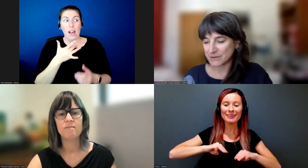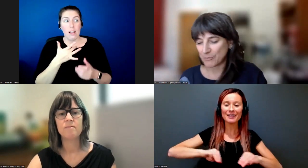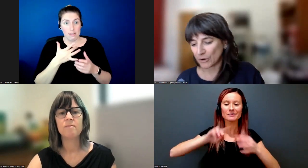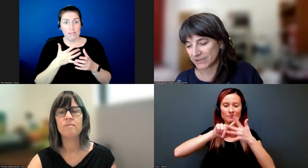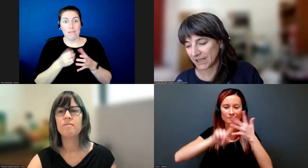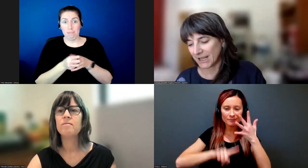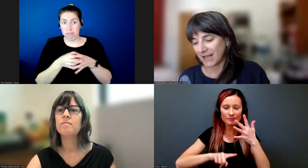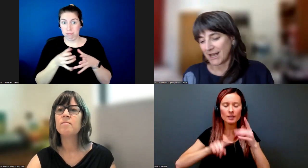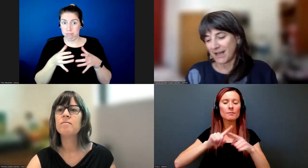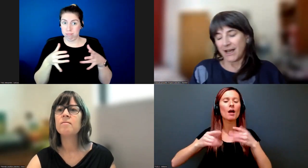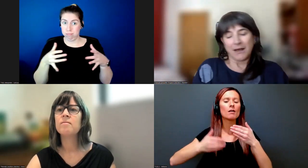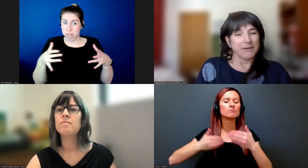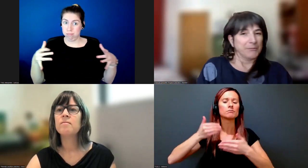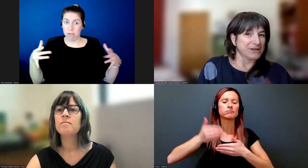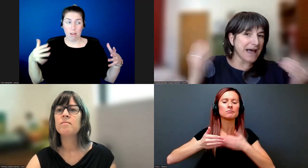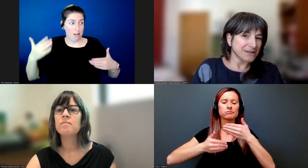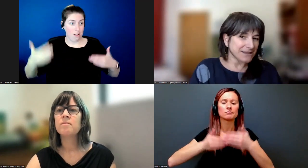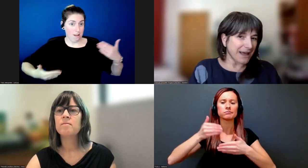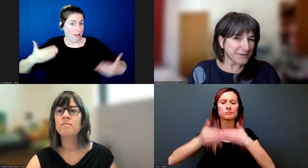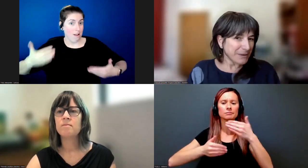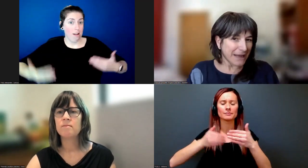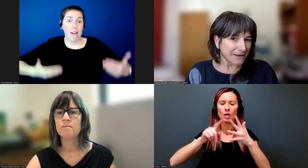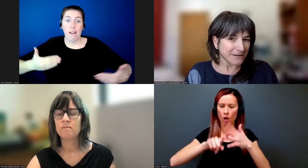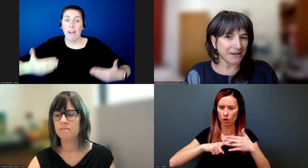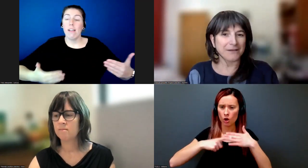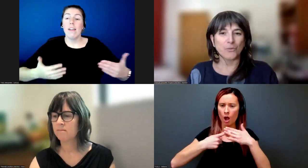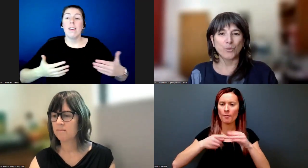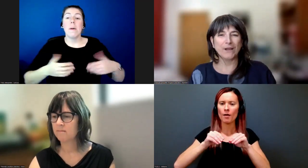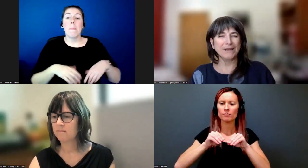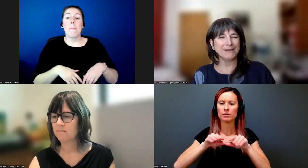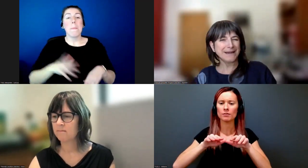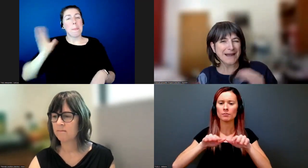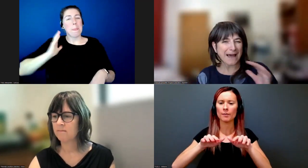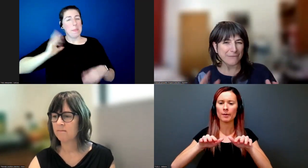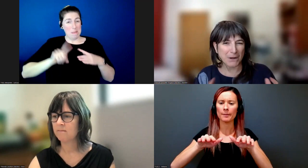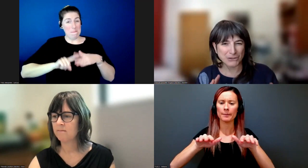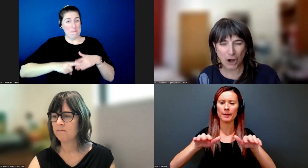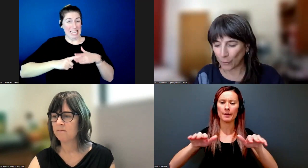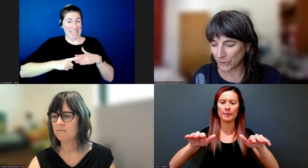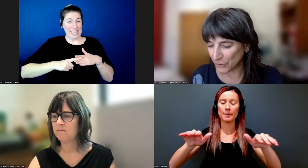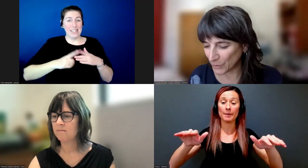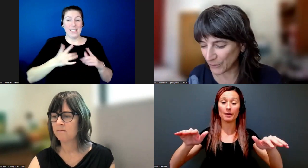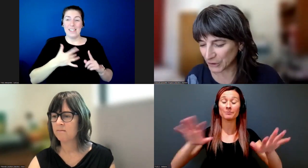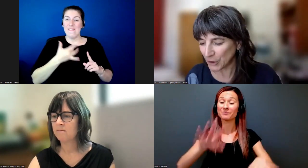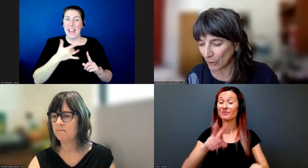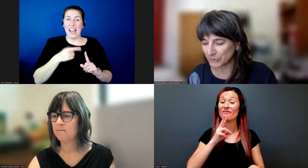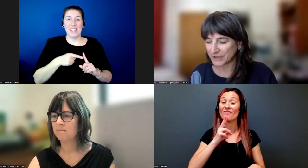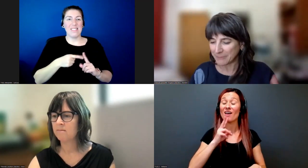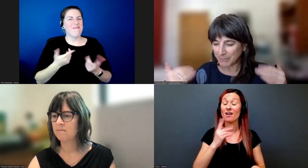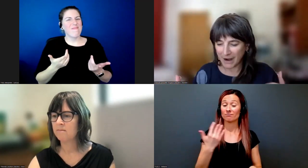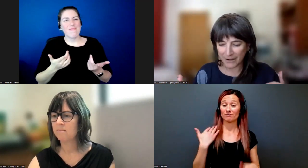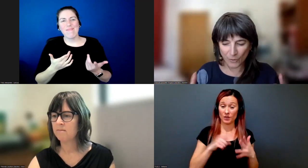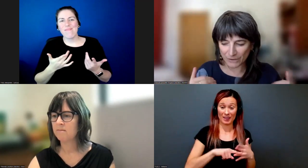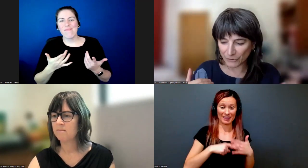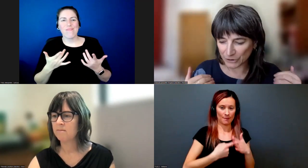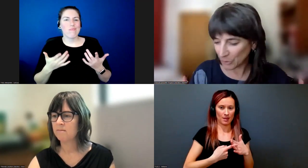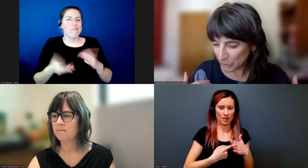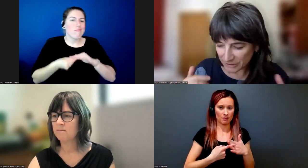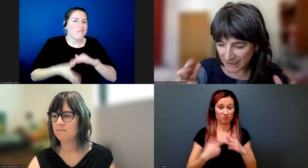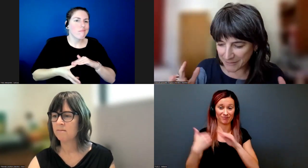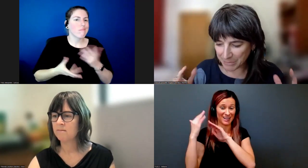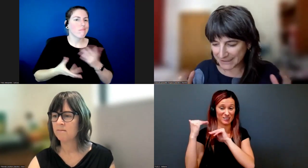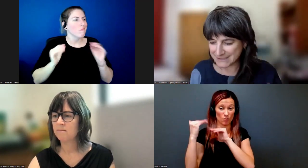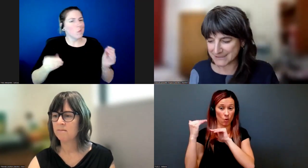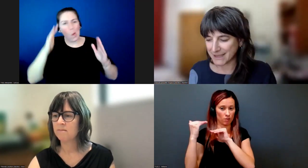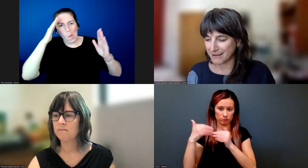at some point, because at the beginning, we didn't have much hope. You know, we were told by one of our